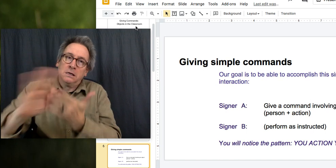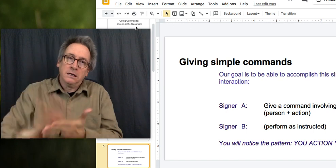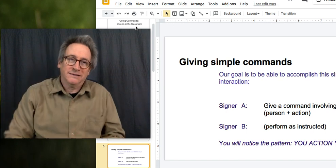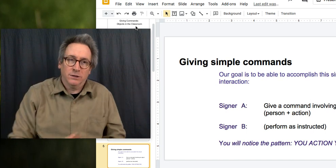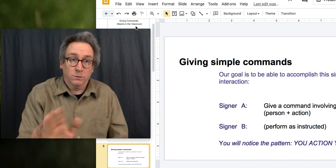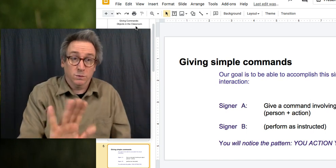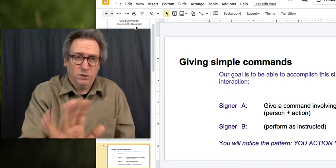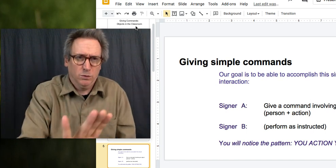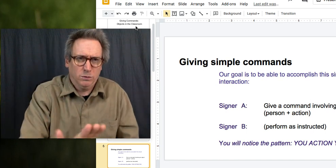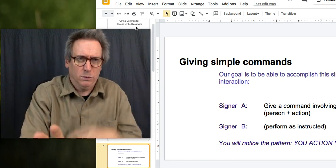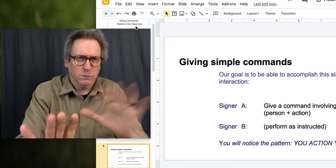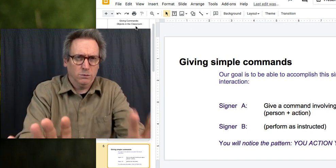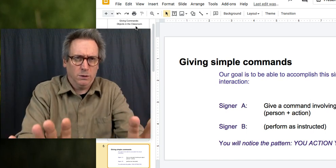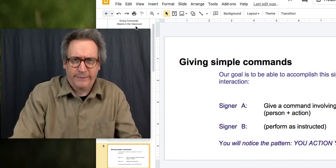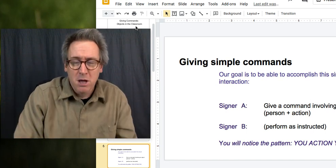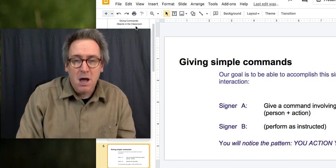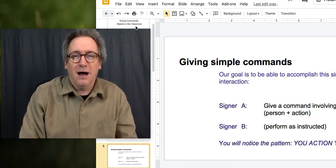No.